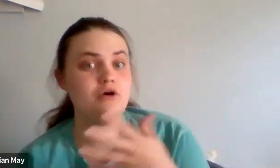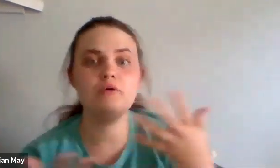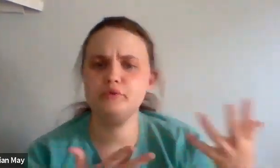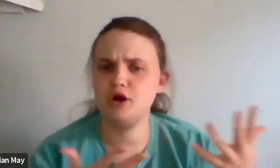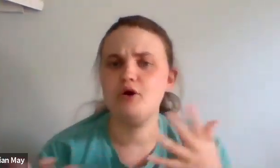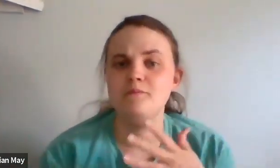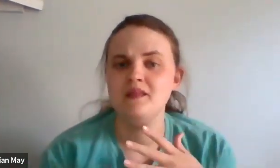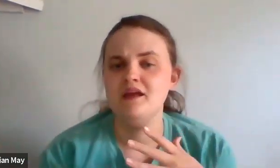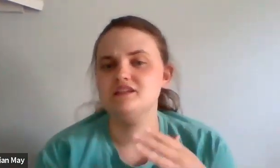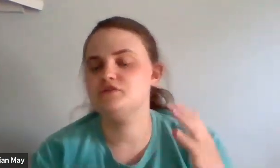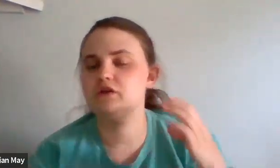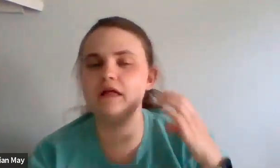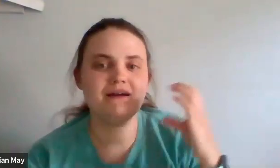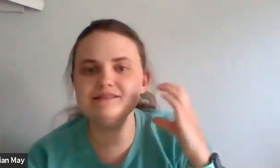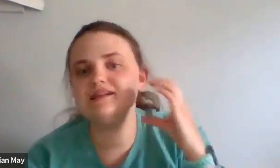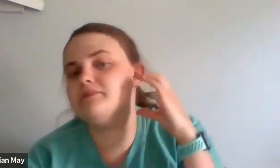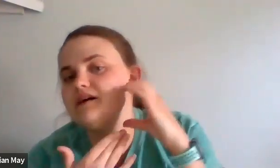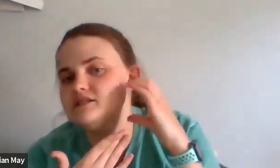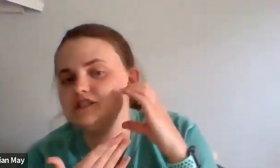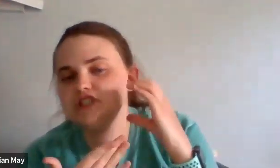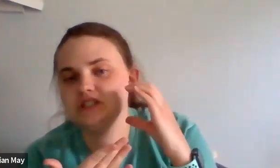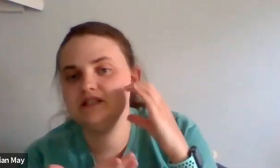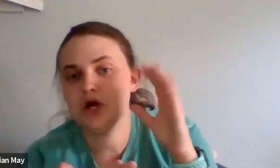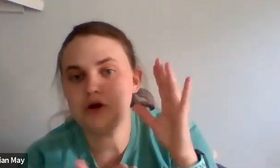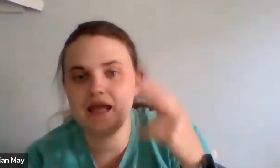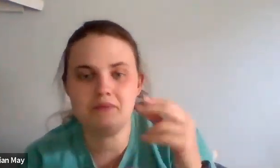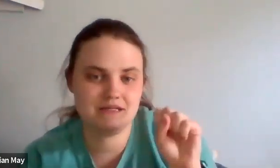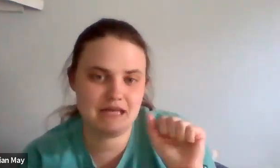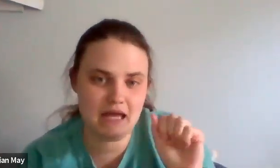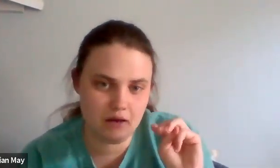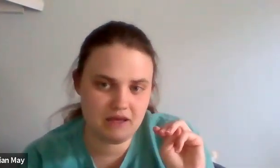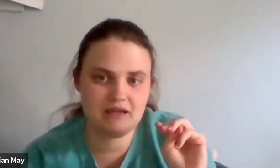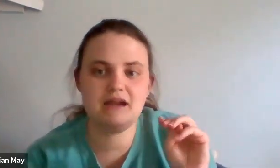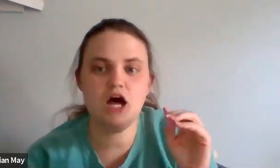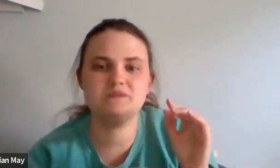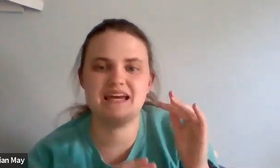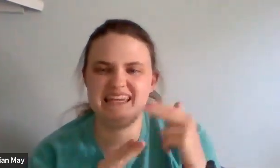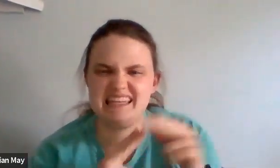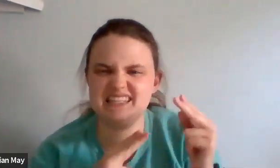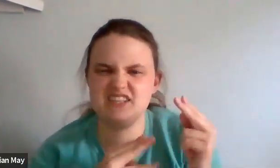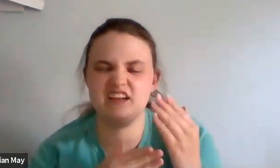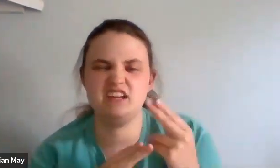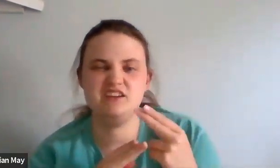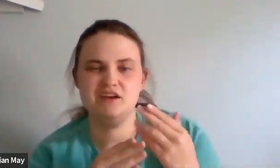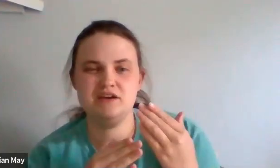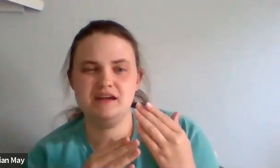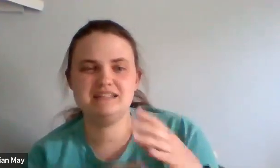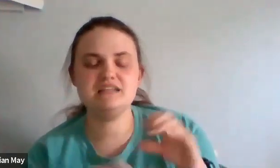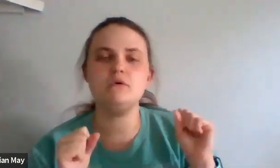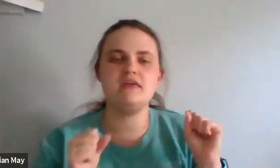girl? And so if you're like my cousin, her name is Sam, it kind of helps that easy, like it takes away the